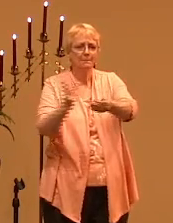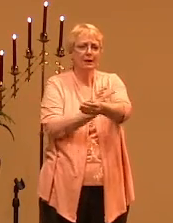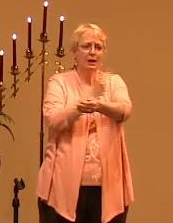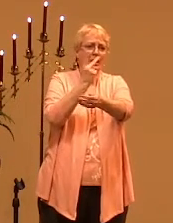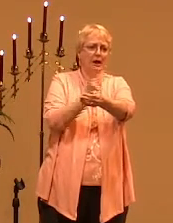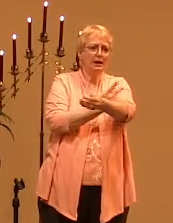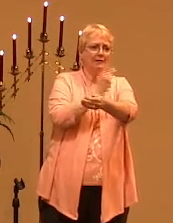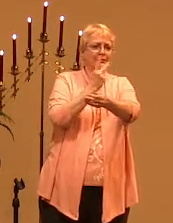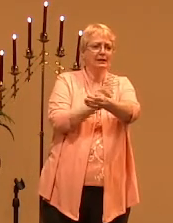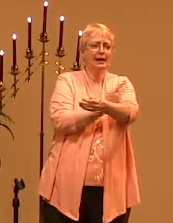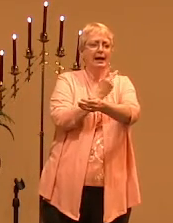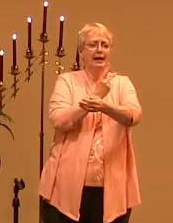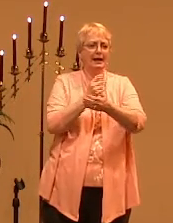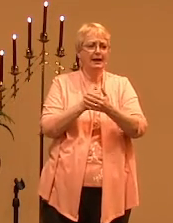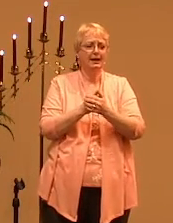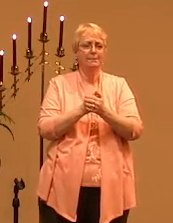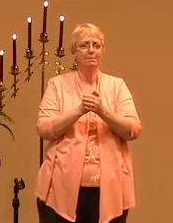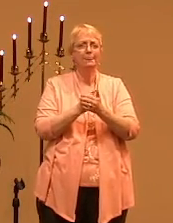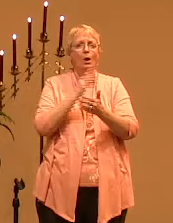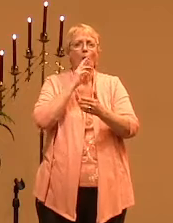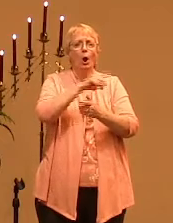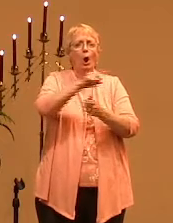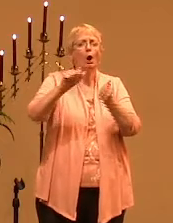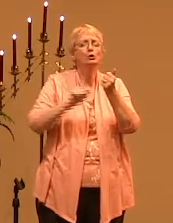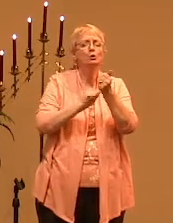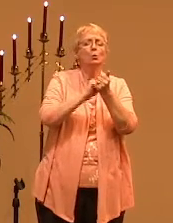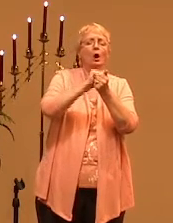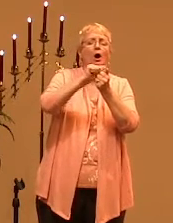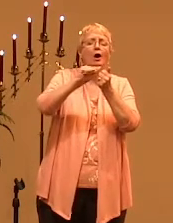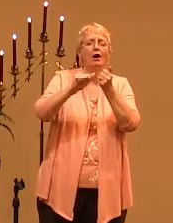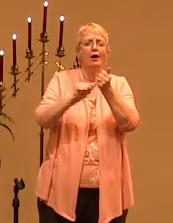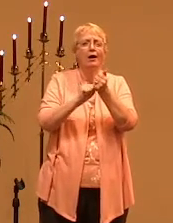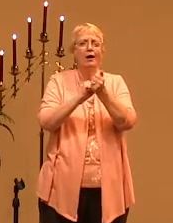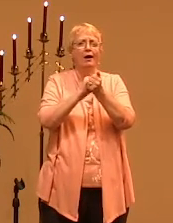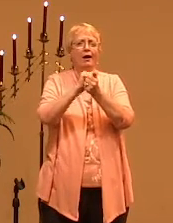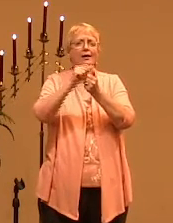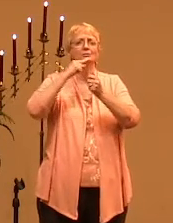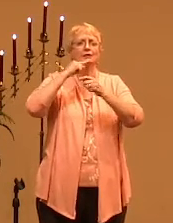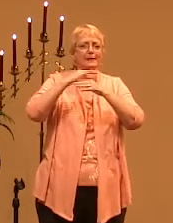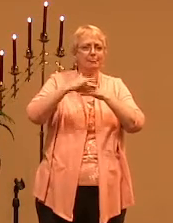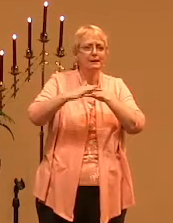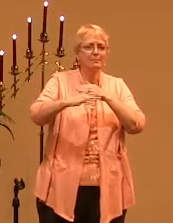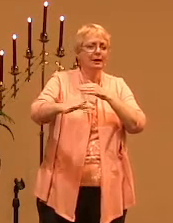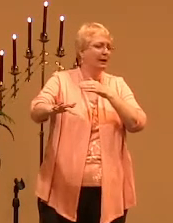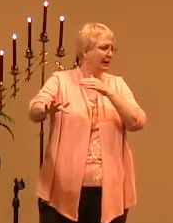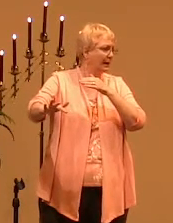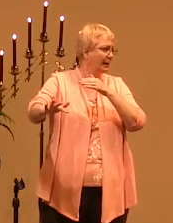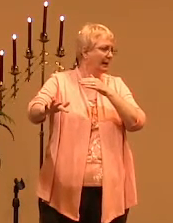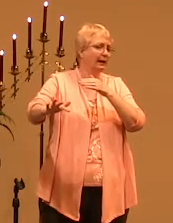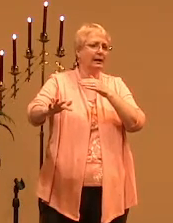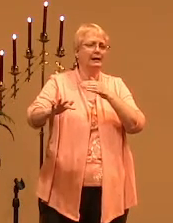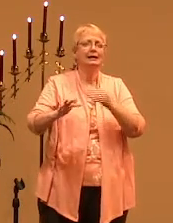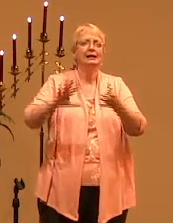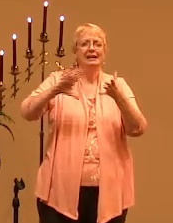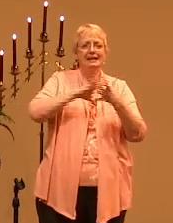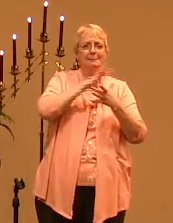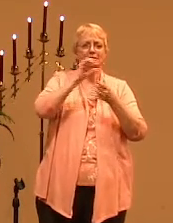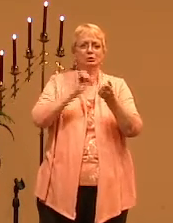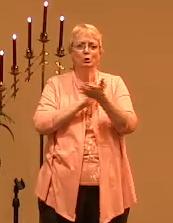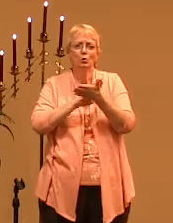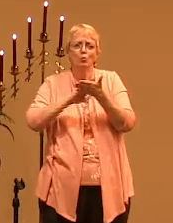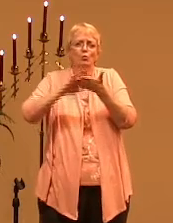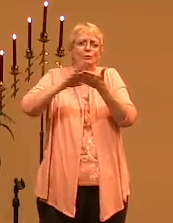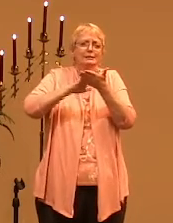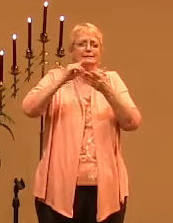the blood of the Lamb? Are you washed in the blood, in